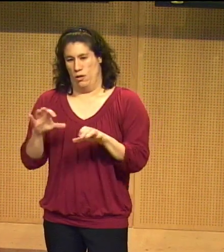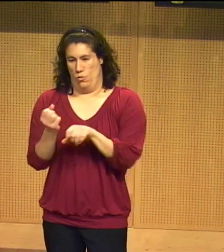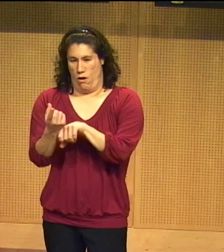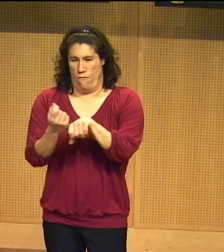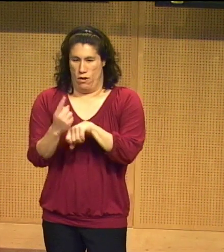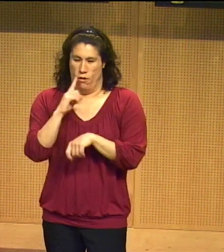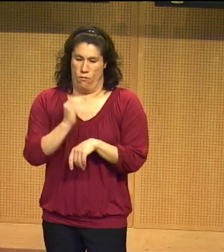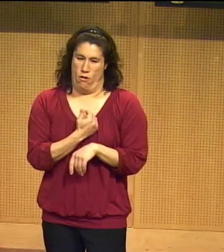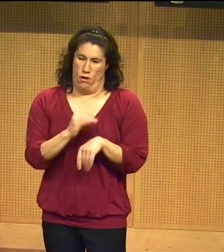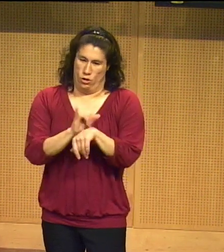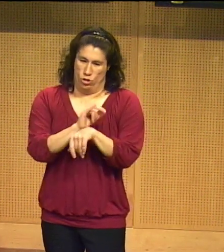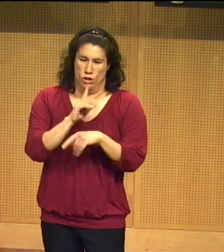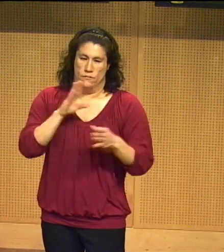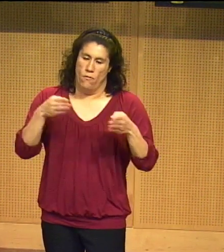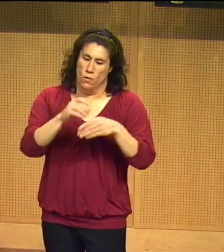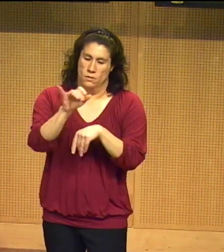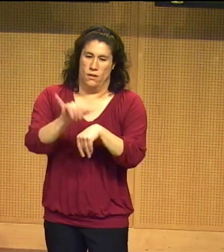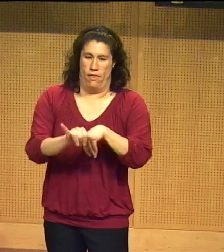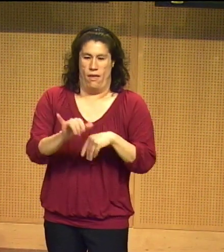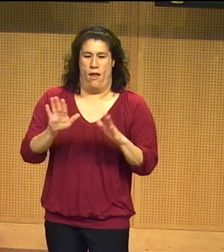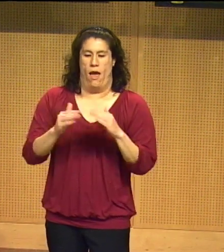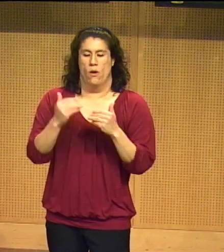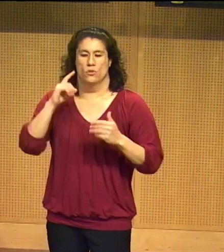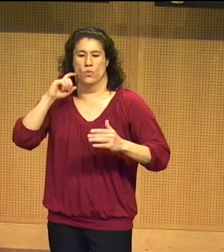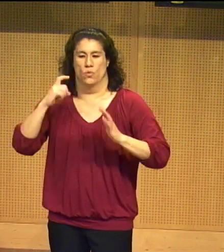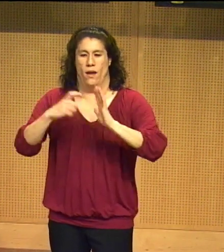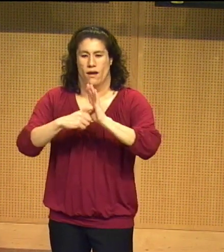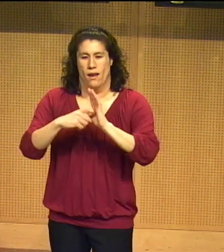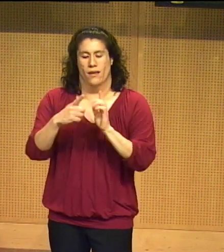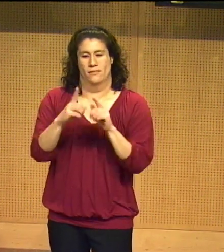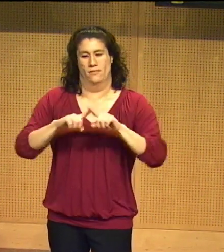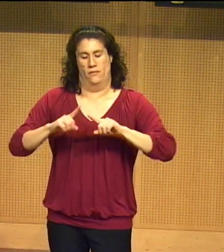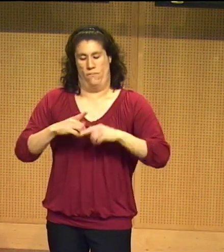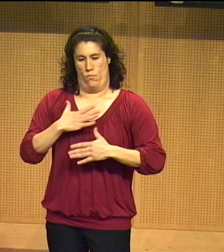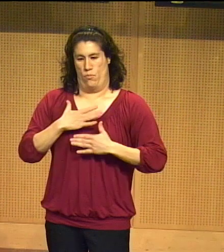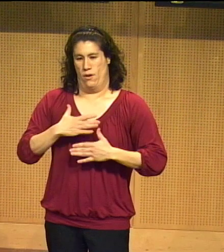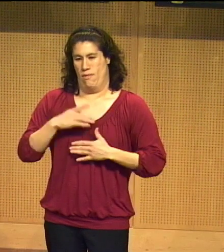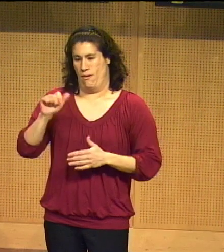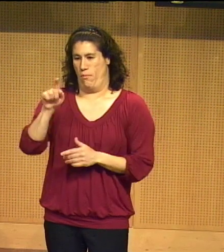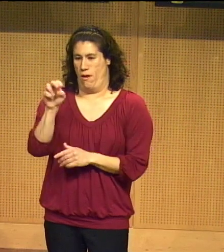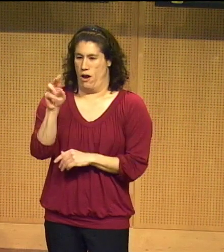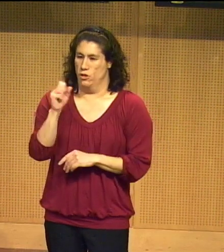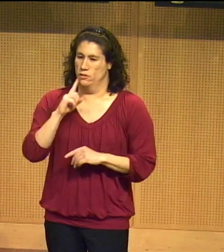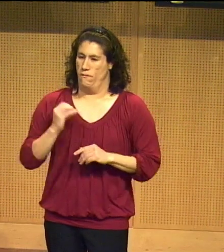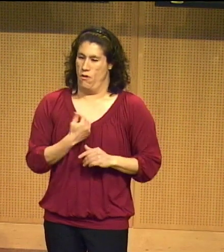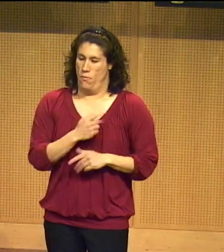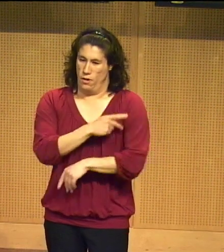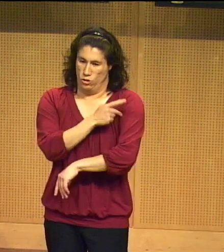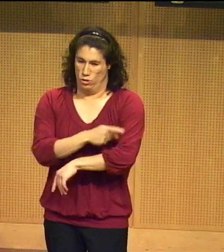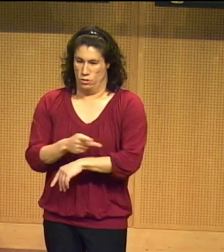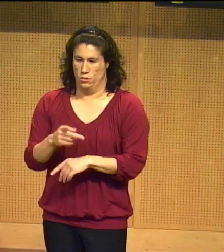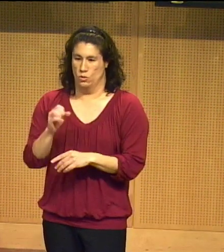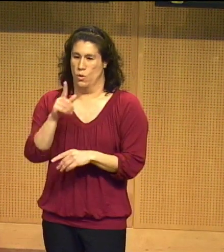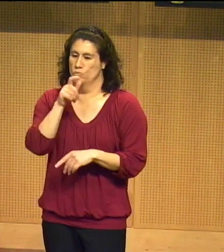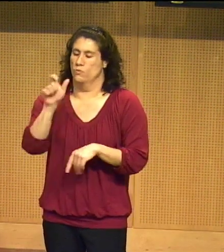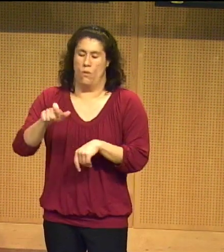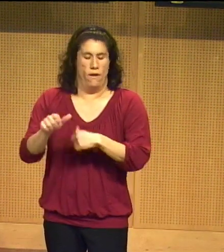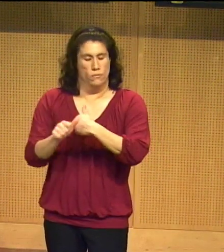the interns I work with, focusing on recognizing an animal's rate of respiration with their eyes and not putting themselves